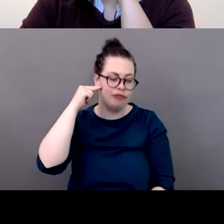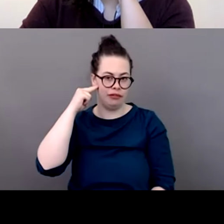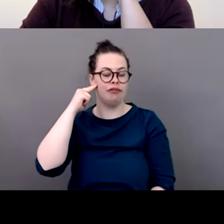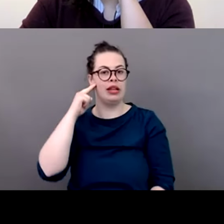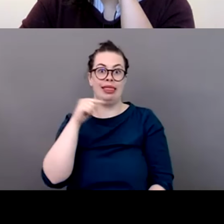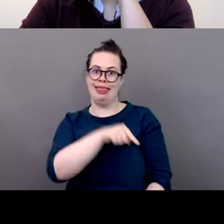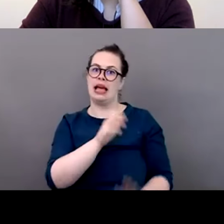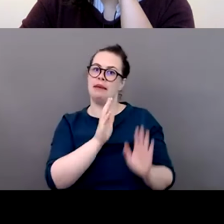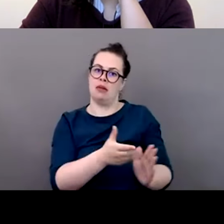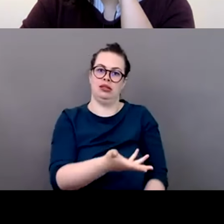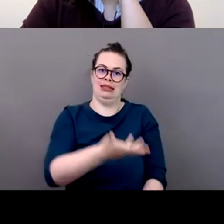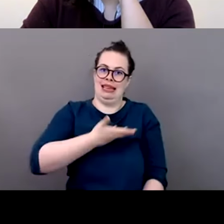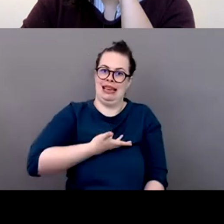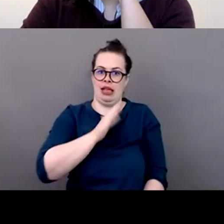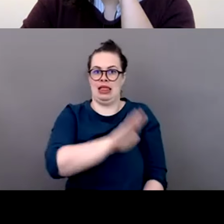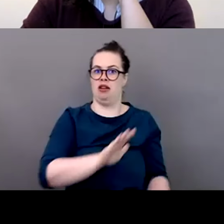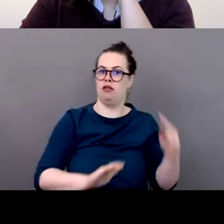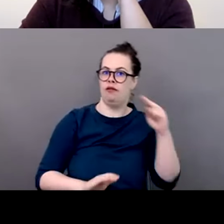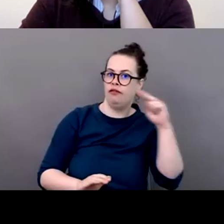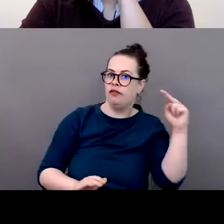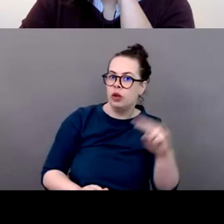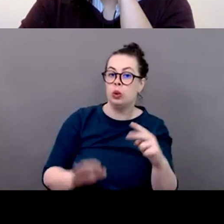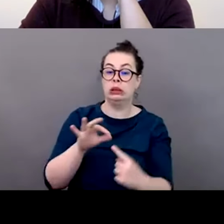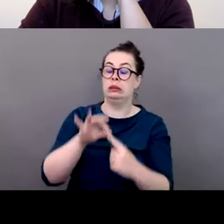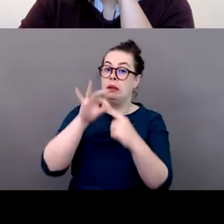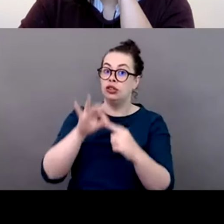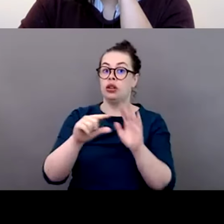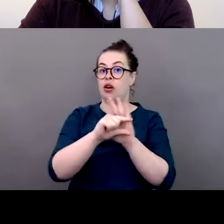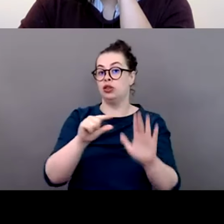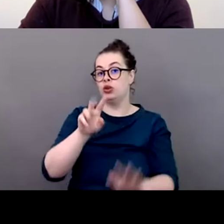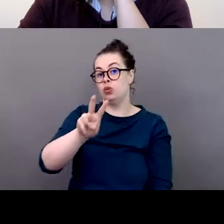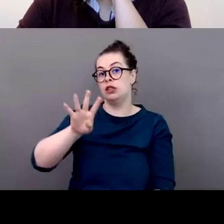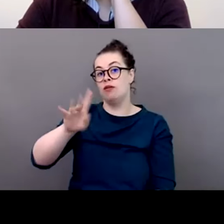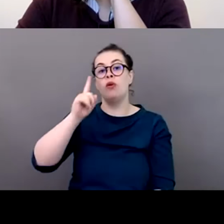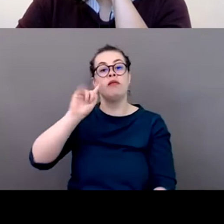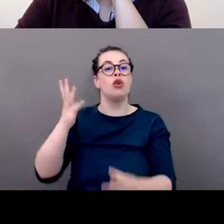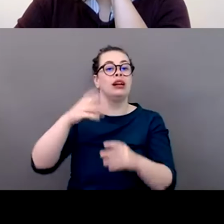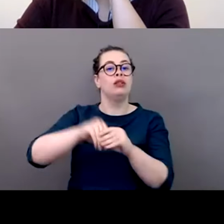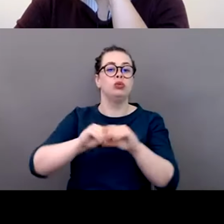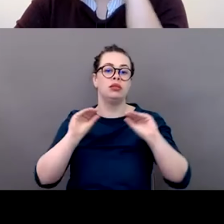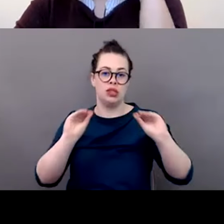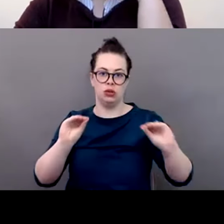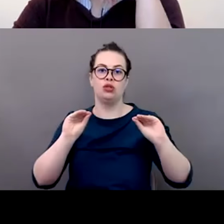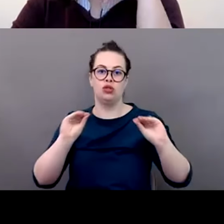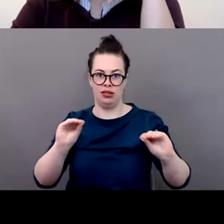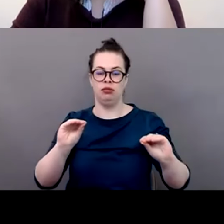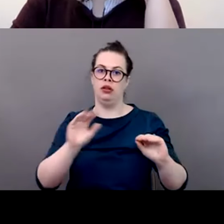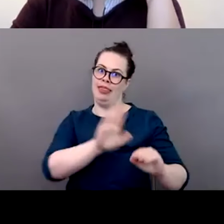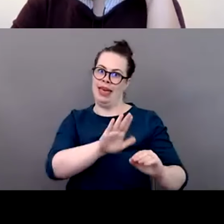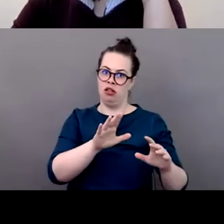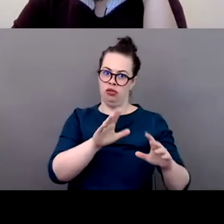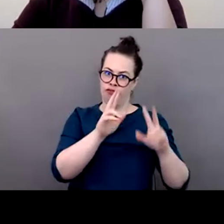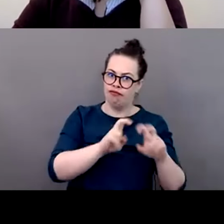provisions of the convention, especially and including on Article 24 on inclusive education. We would need also, the committee would